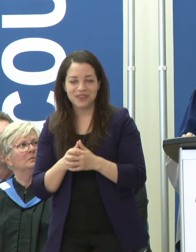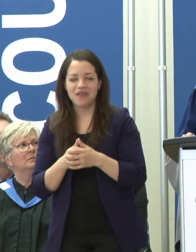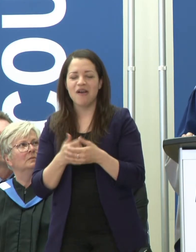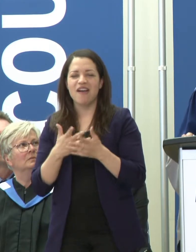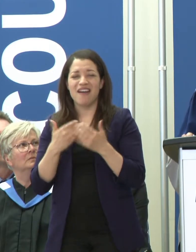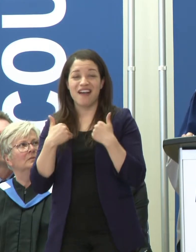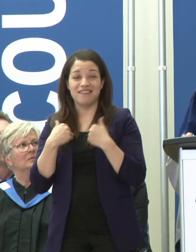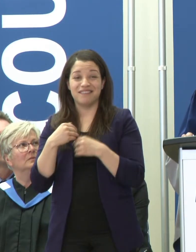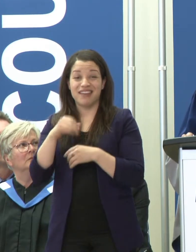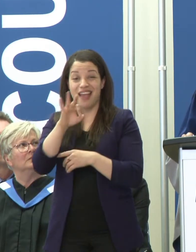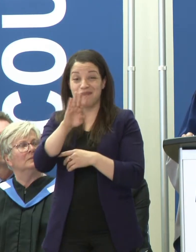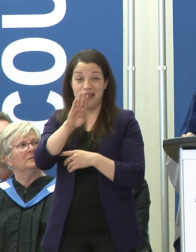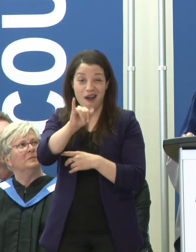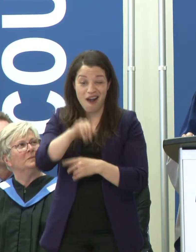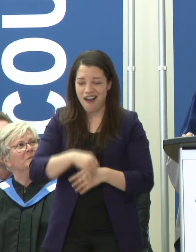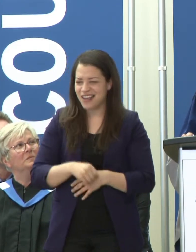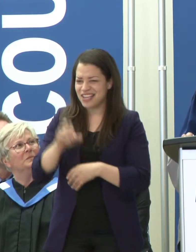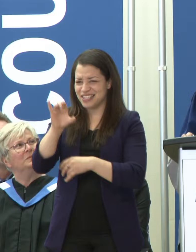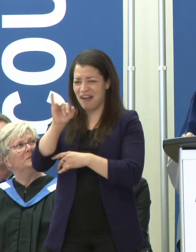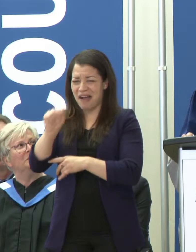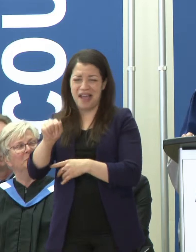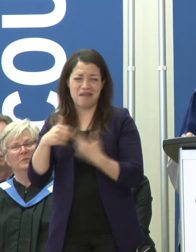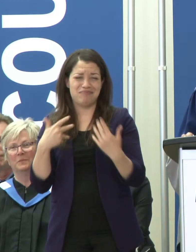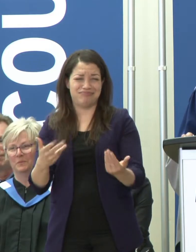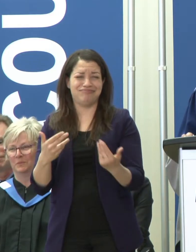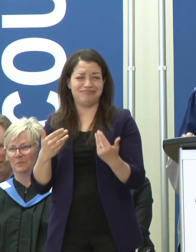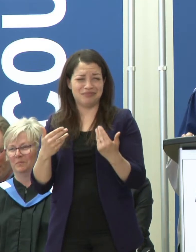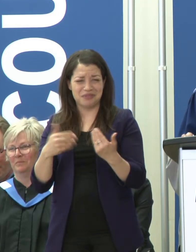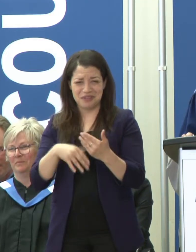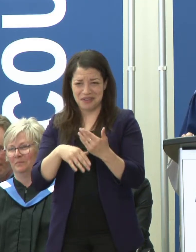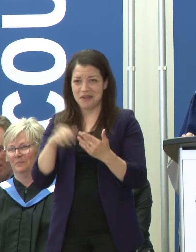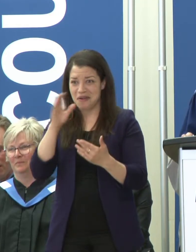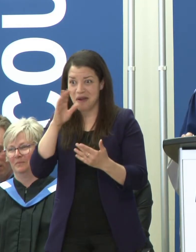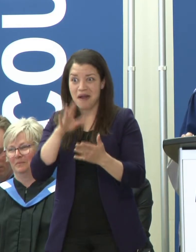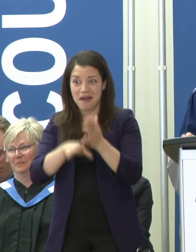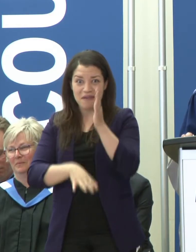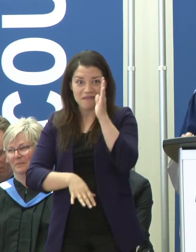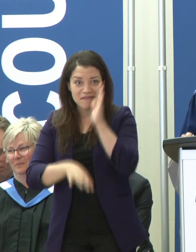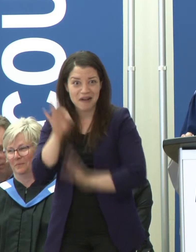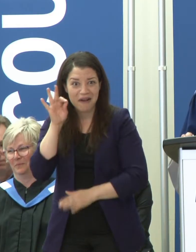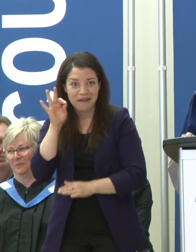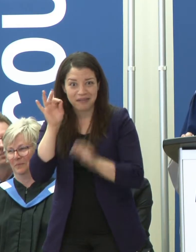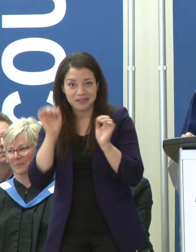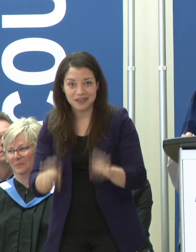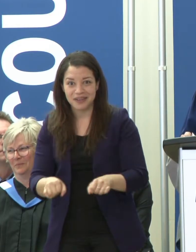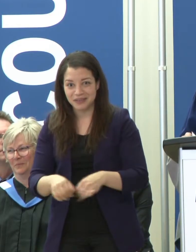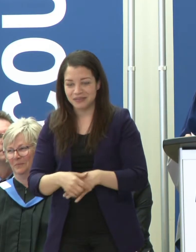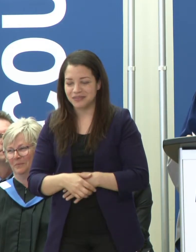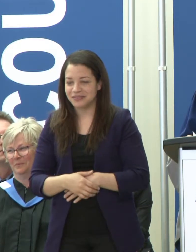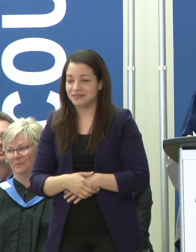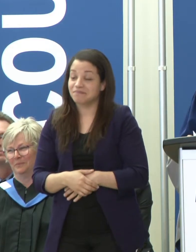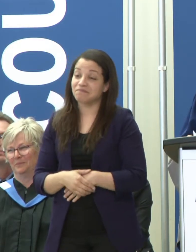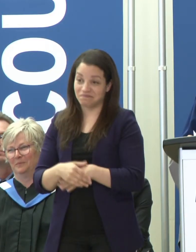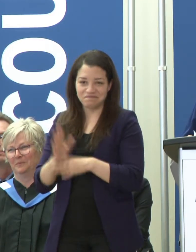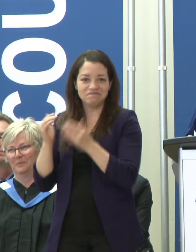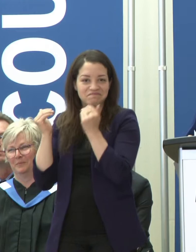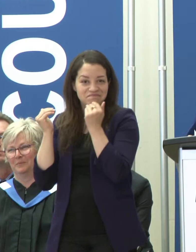the FBI and CIA at our disposal. Valerie, go find him." Well, she